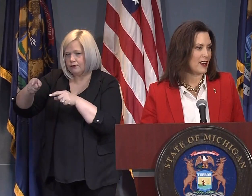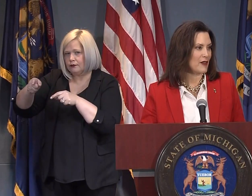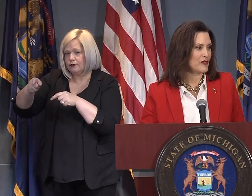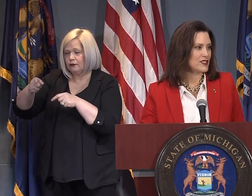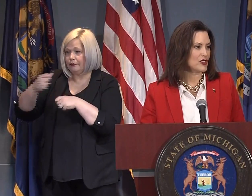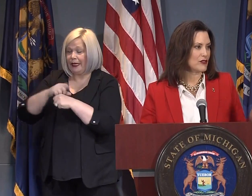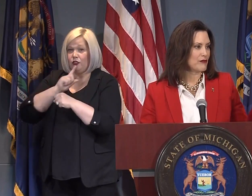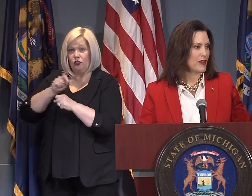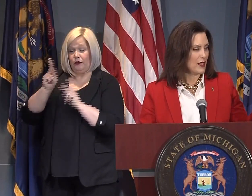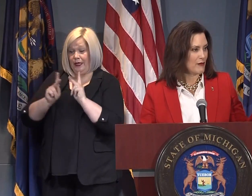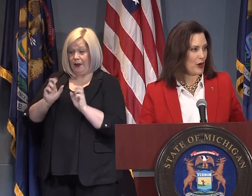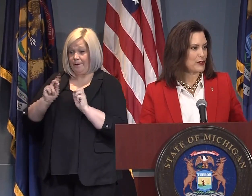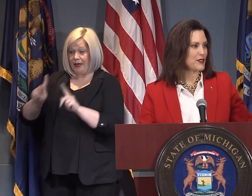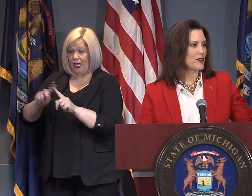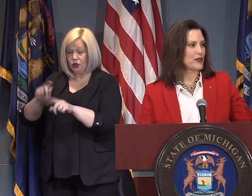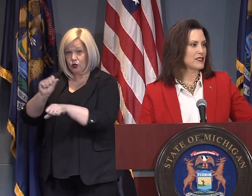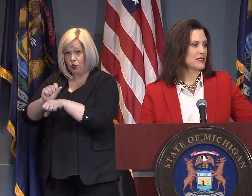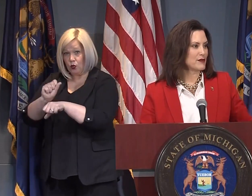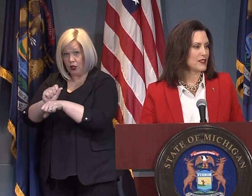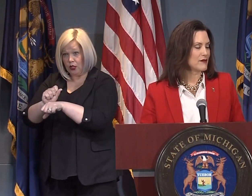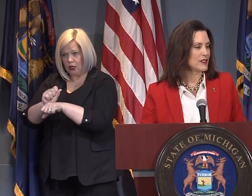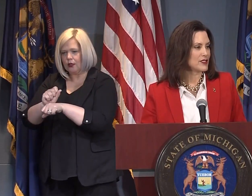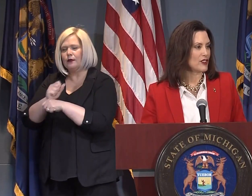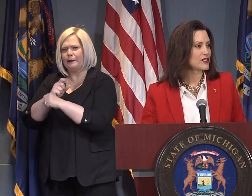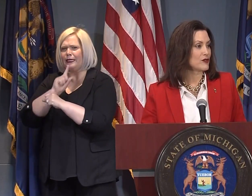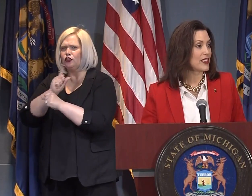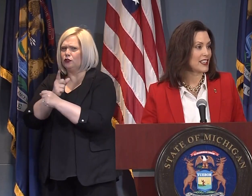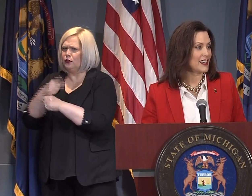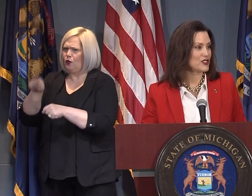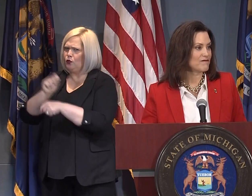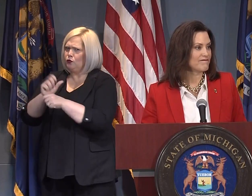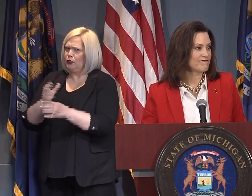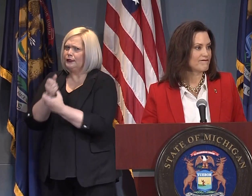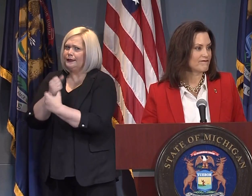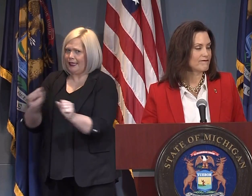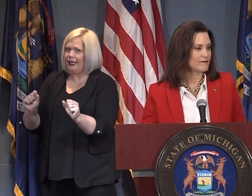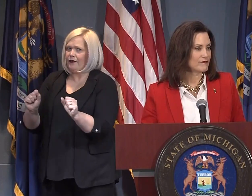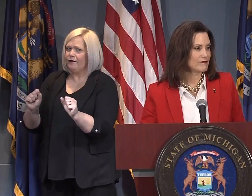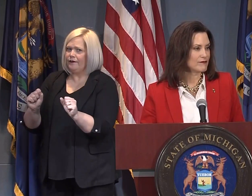when certain parts of the business starts to re-engage.